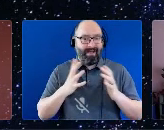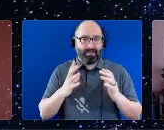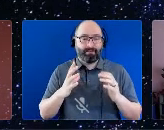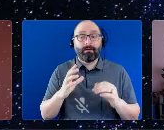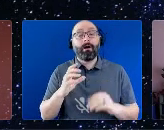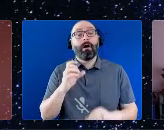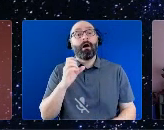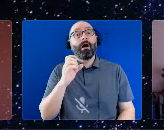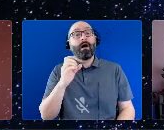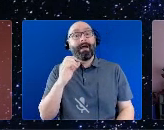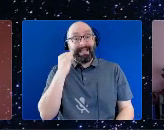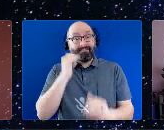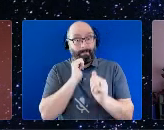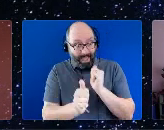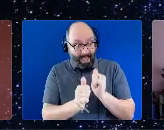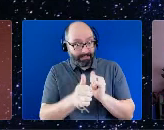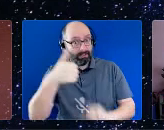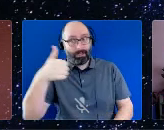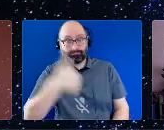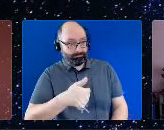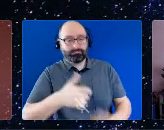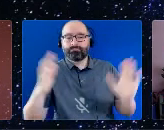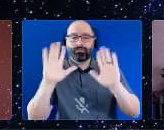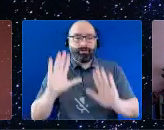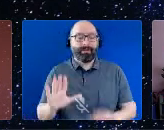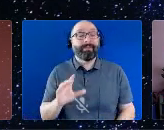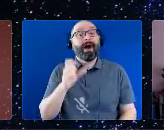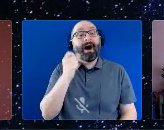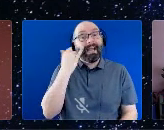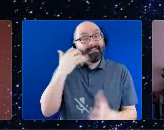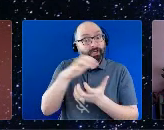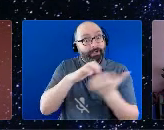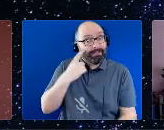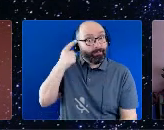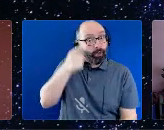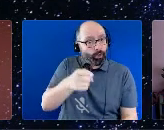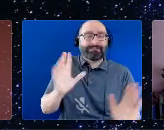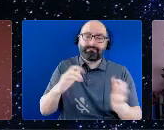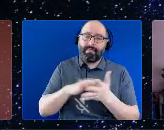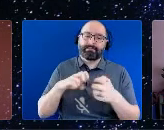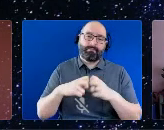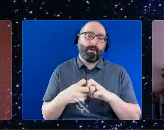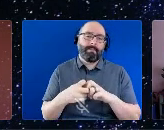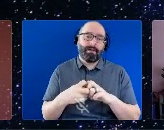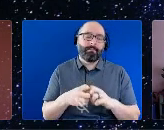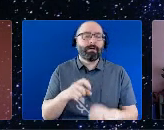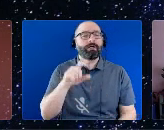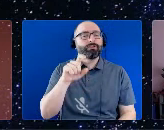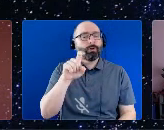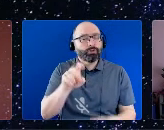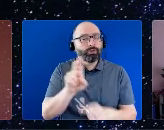So whatever, using methods, using nice variable names, do whatever is going to make it, is going to help